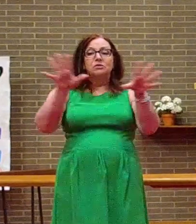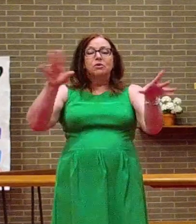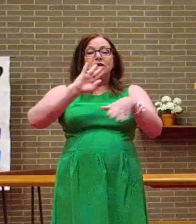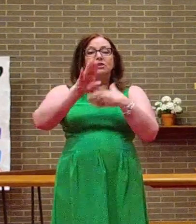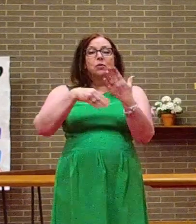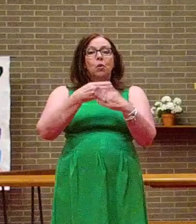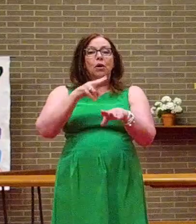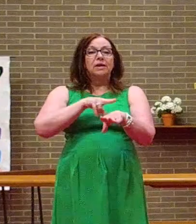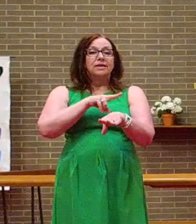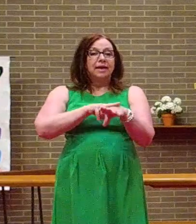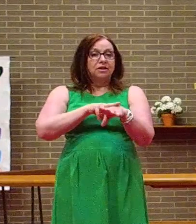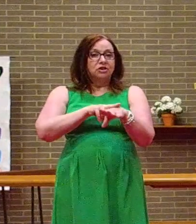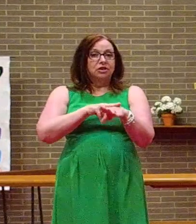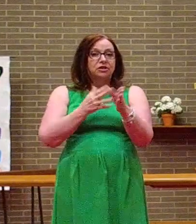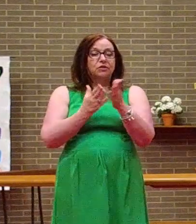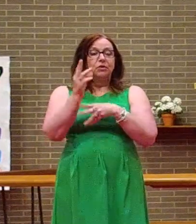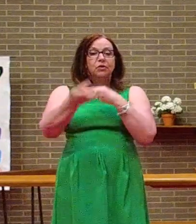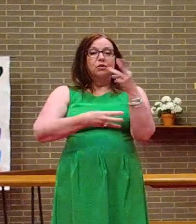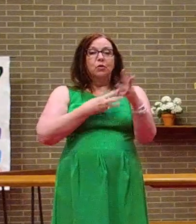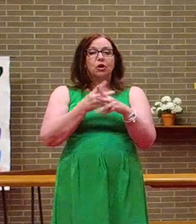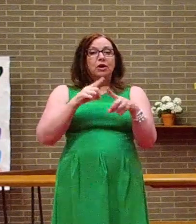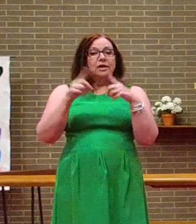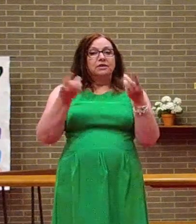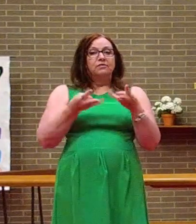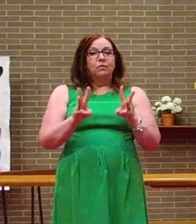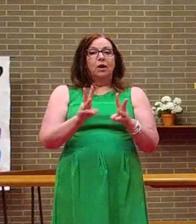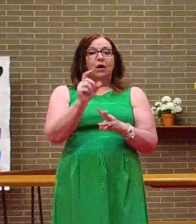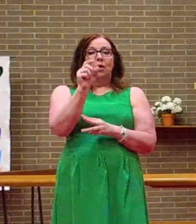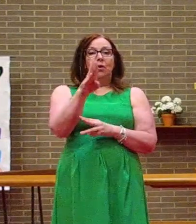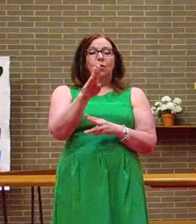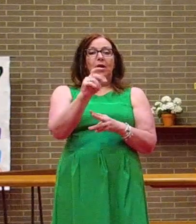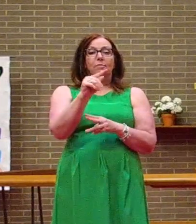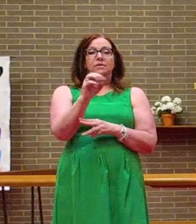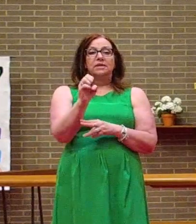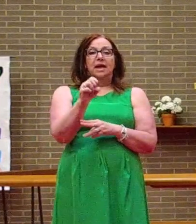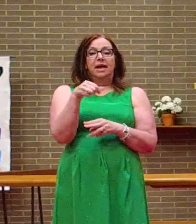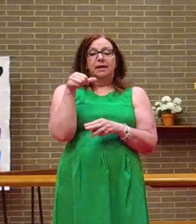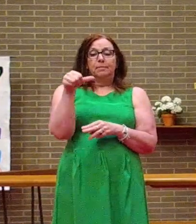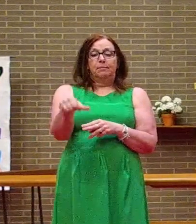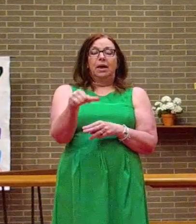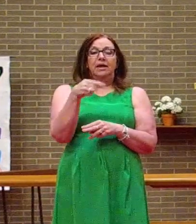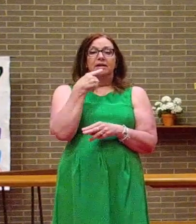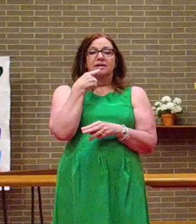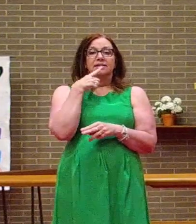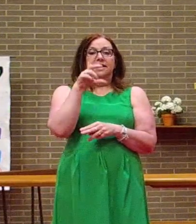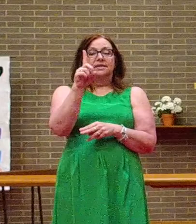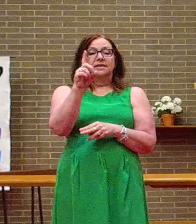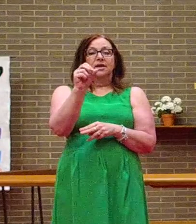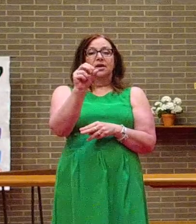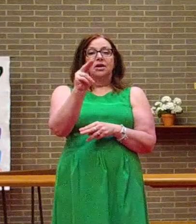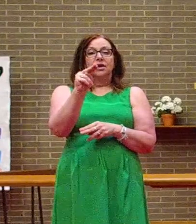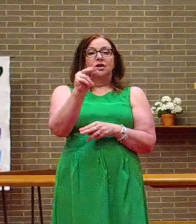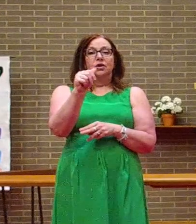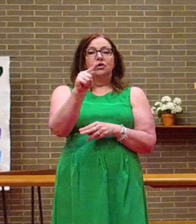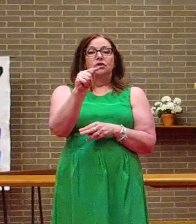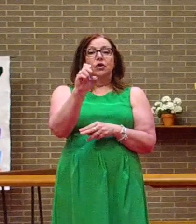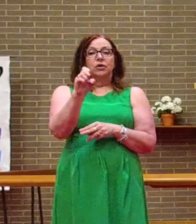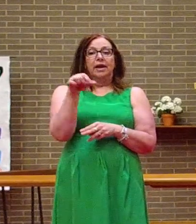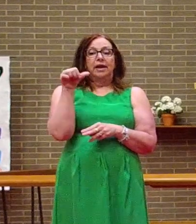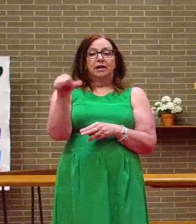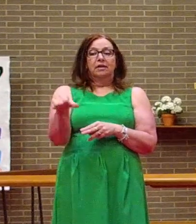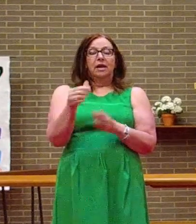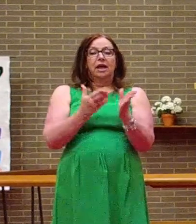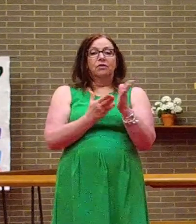that in a variety of ways. Our website has a donate button that you can click on and make a secure donation via